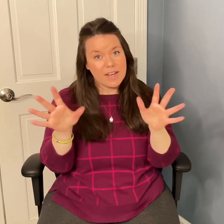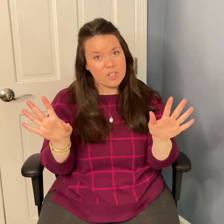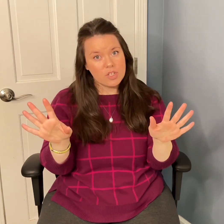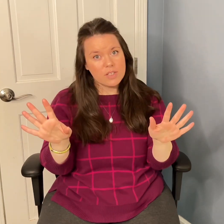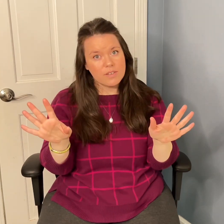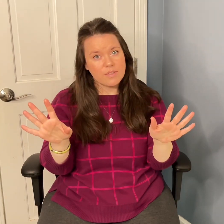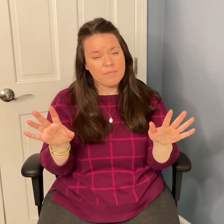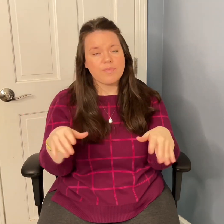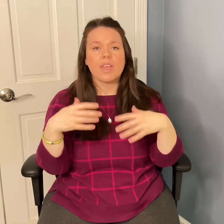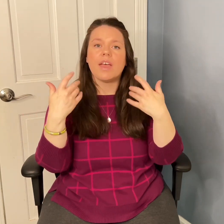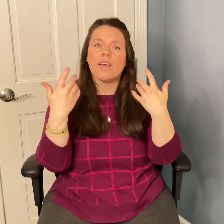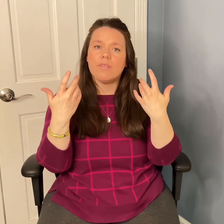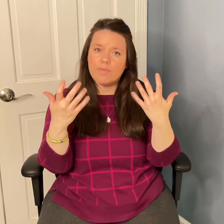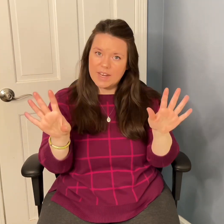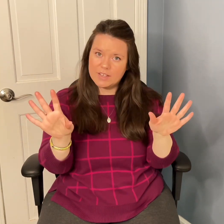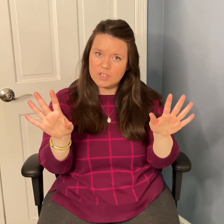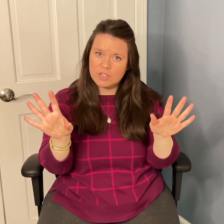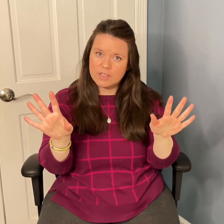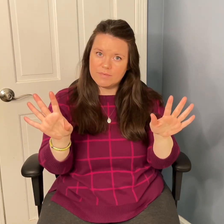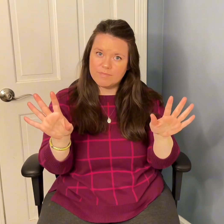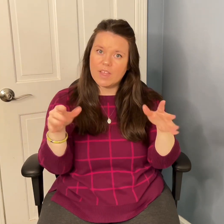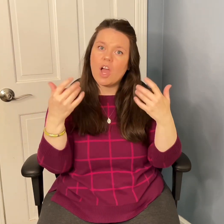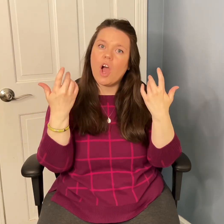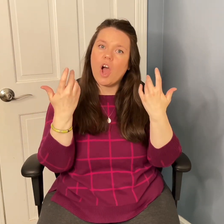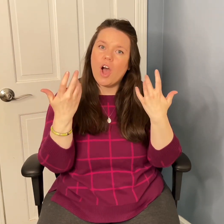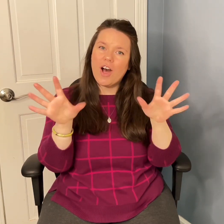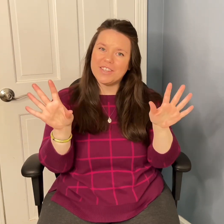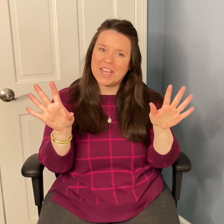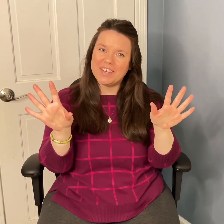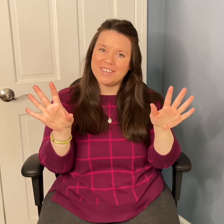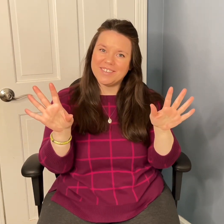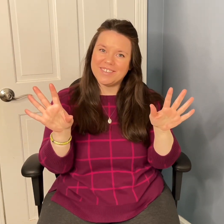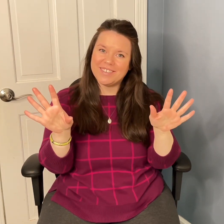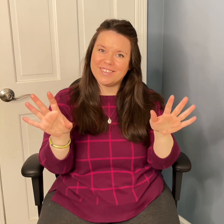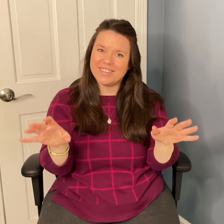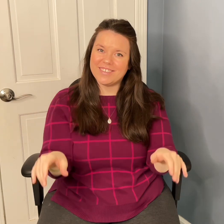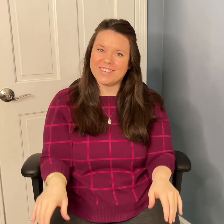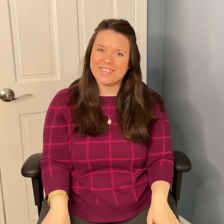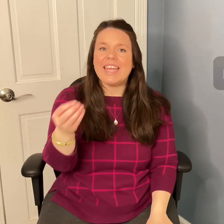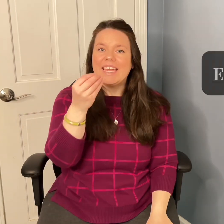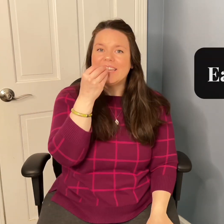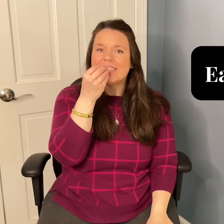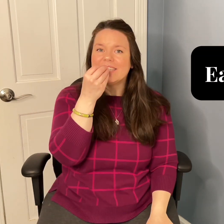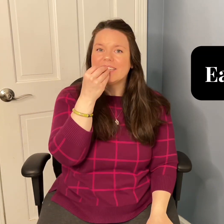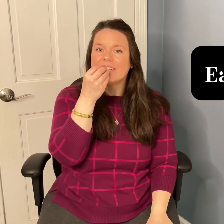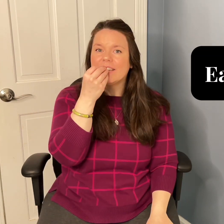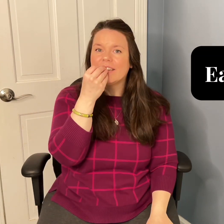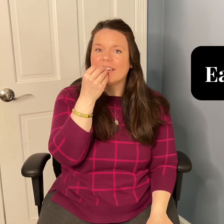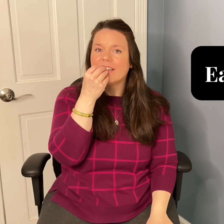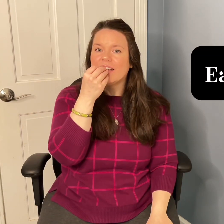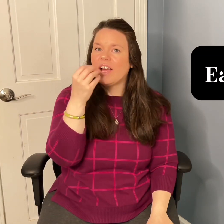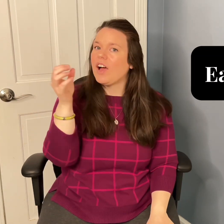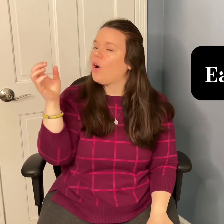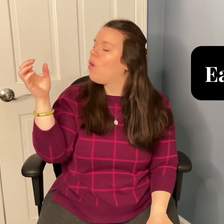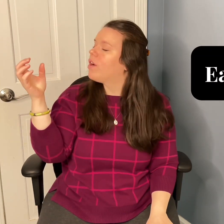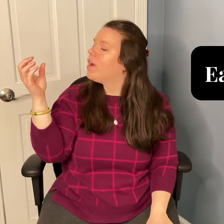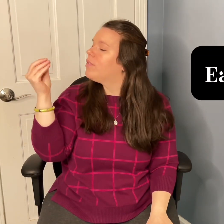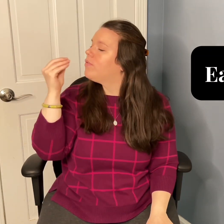"Finished, finished, all done." Eat or